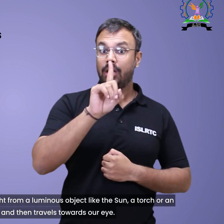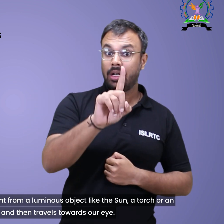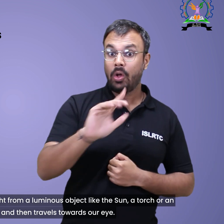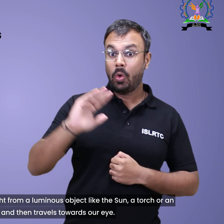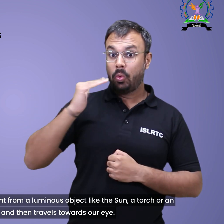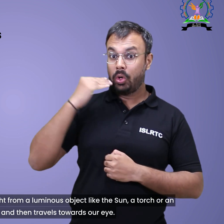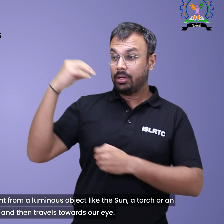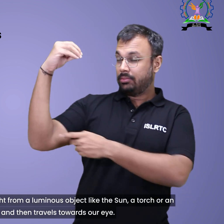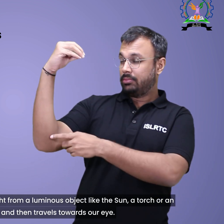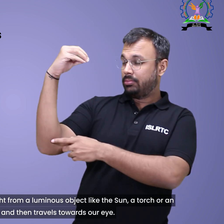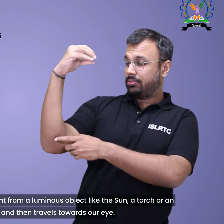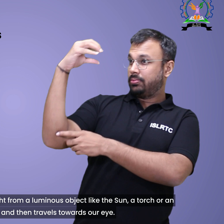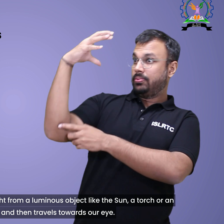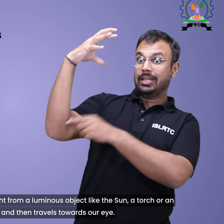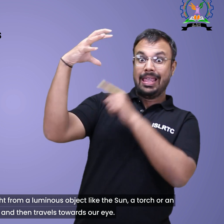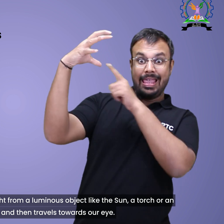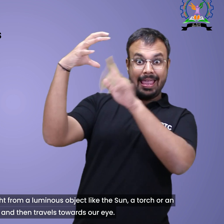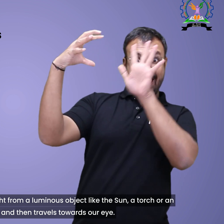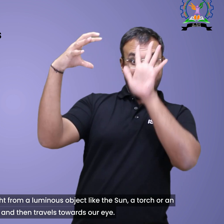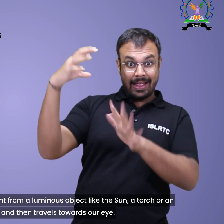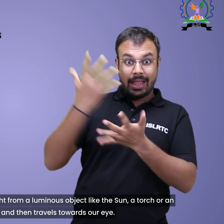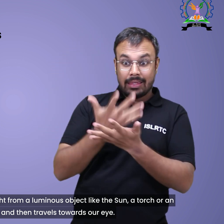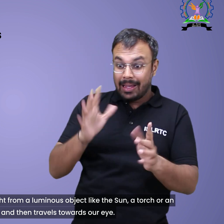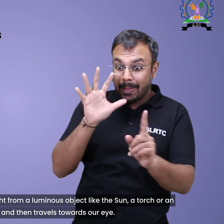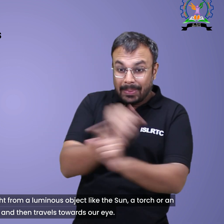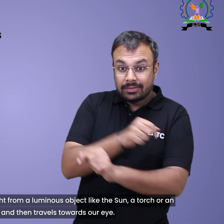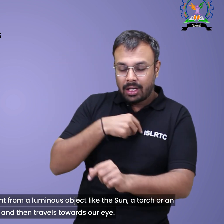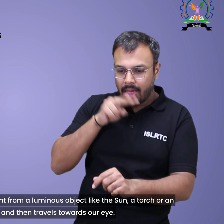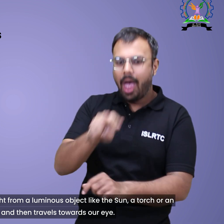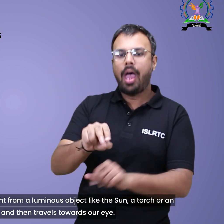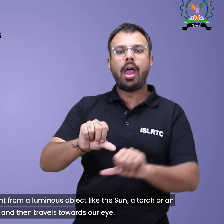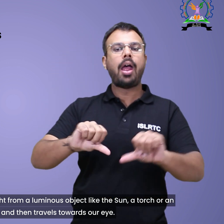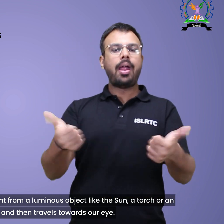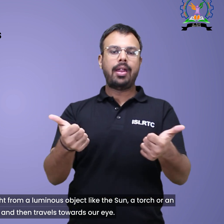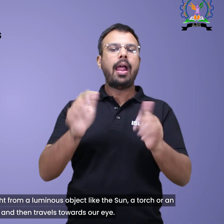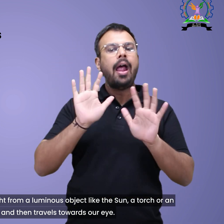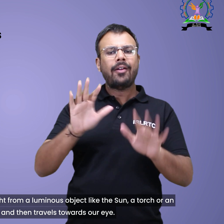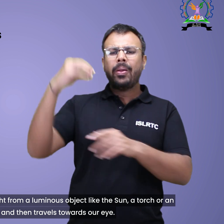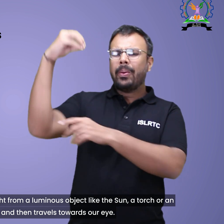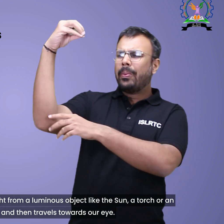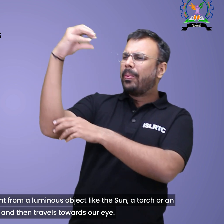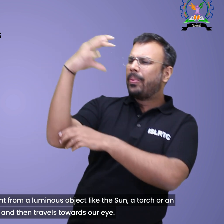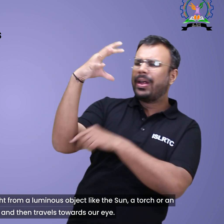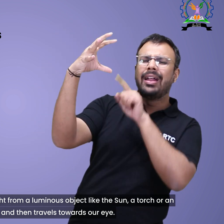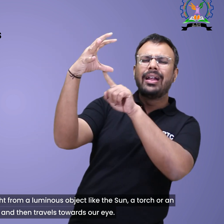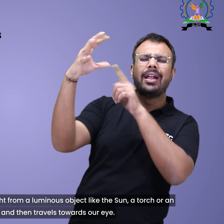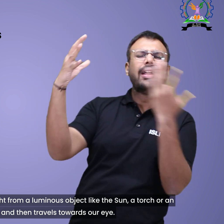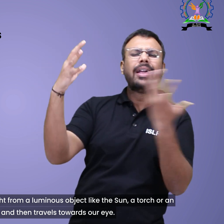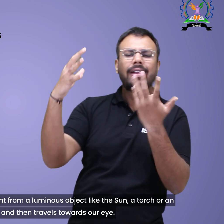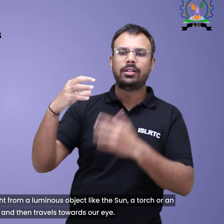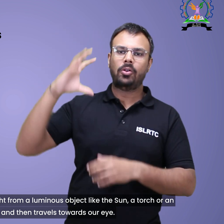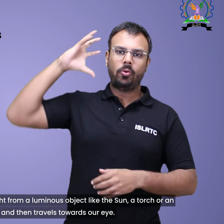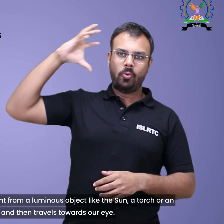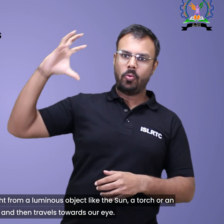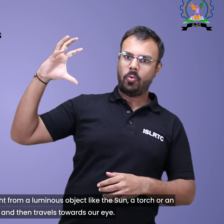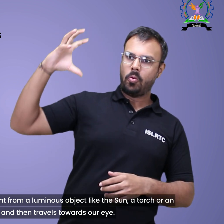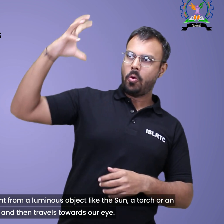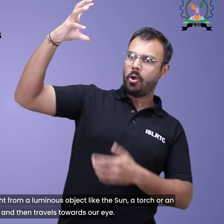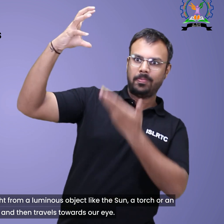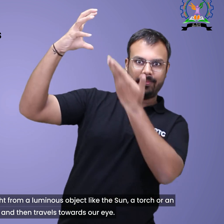We can see non-luminous objects when light from a luminous object like the sun, a torch or an electric light falls